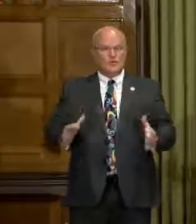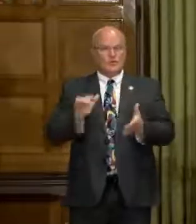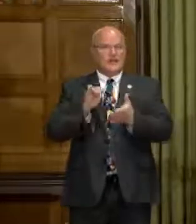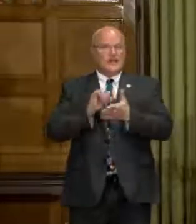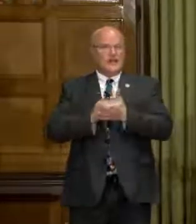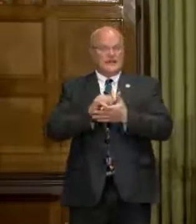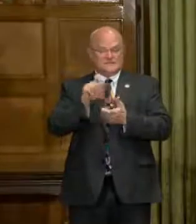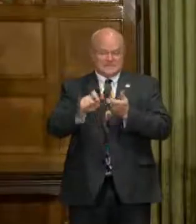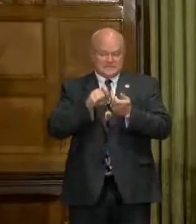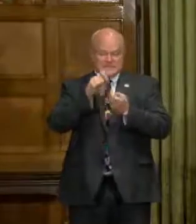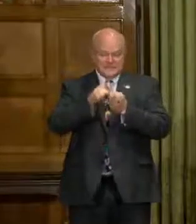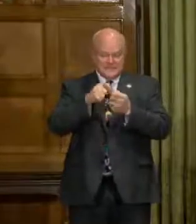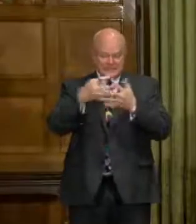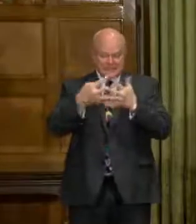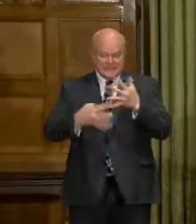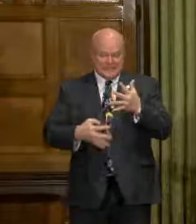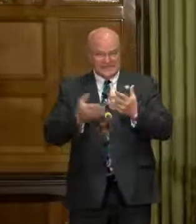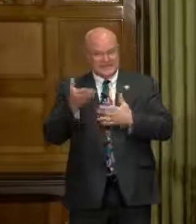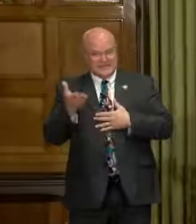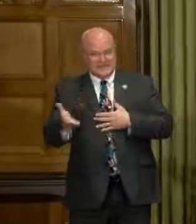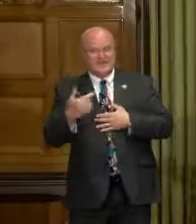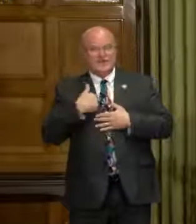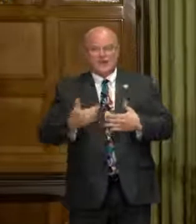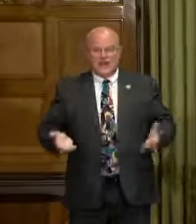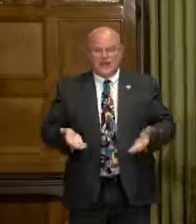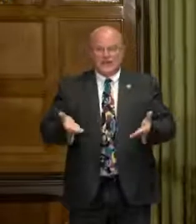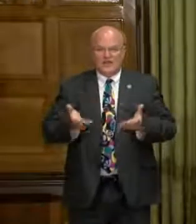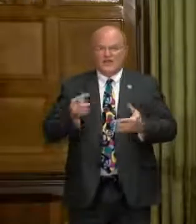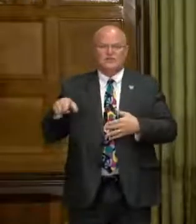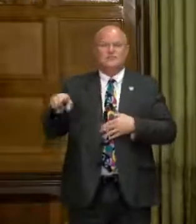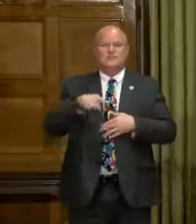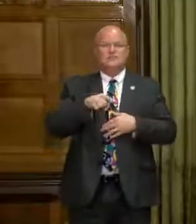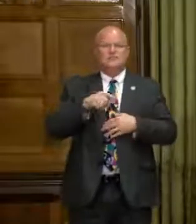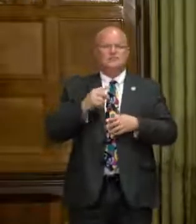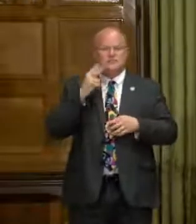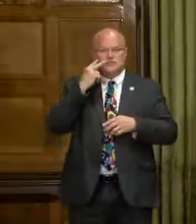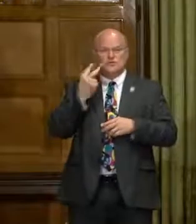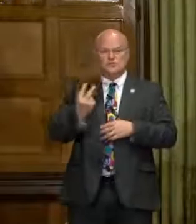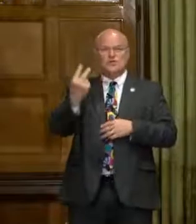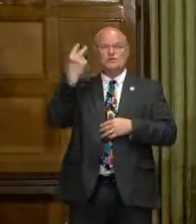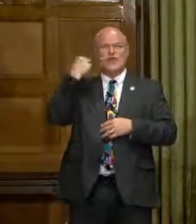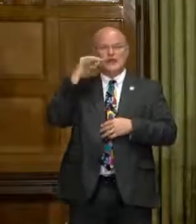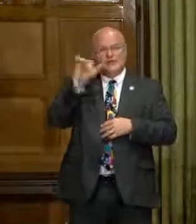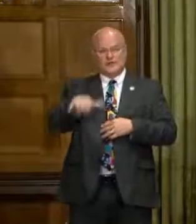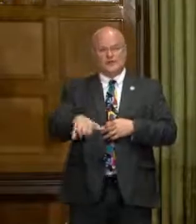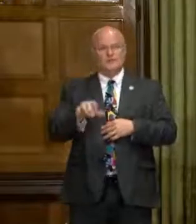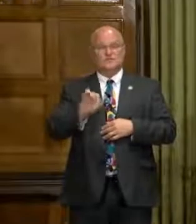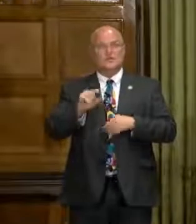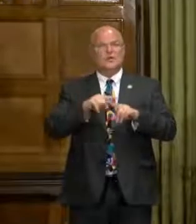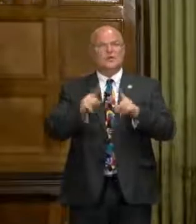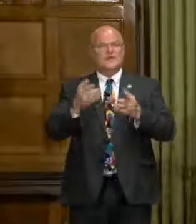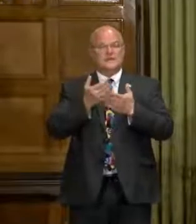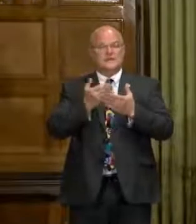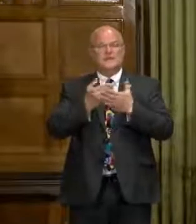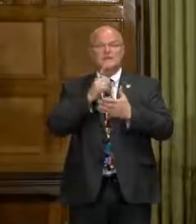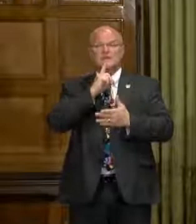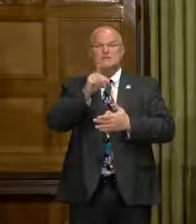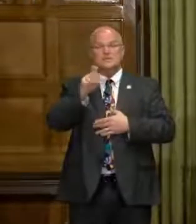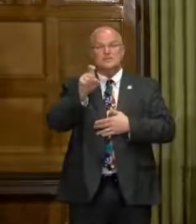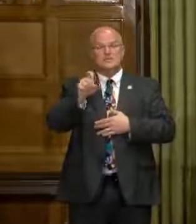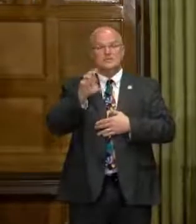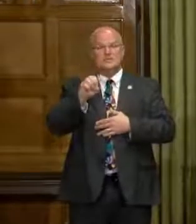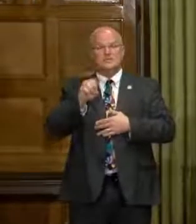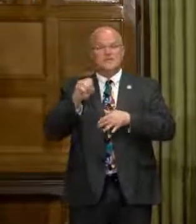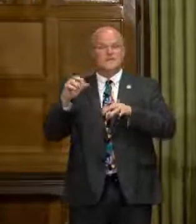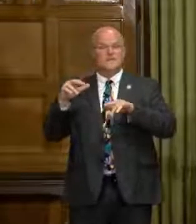that's a very specific list that's there, and I encourage you to go reference back to those, but that money certainly should